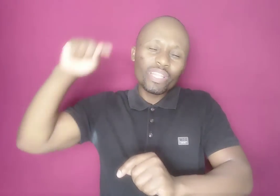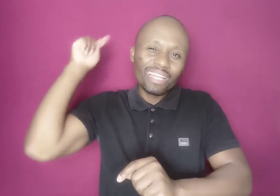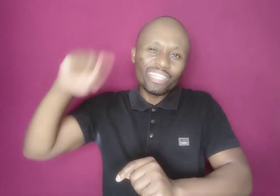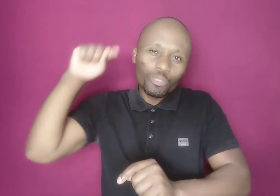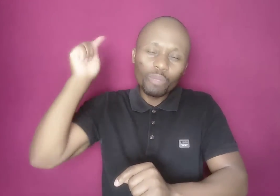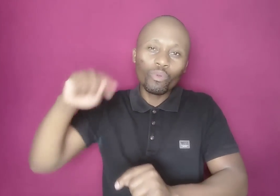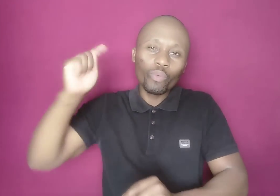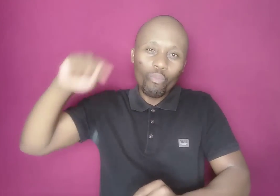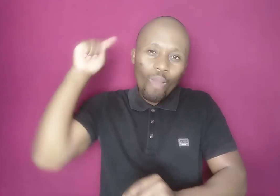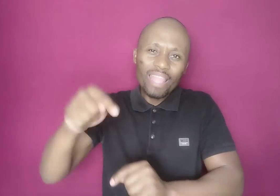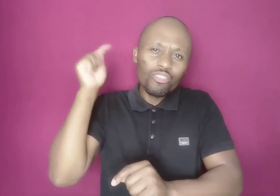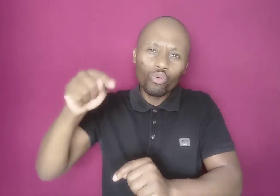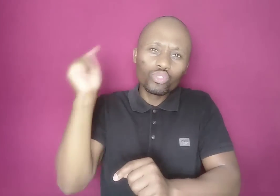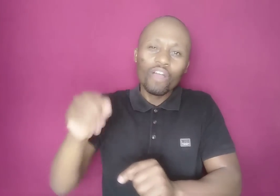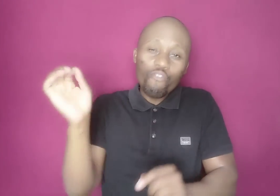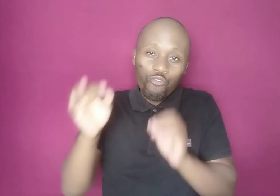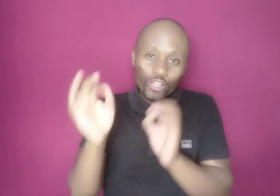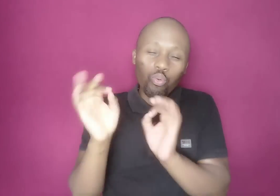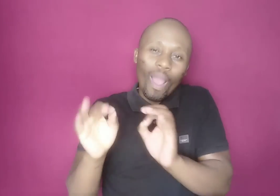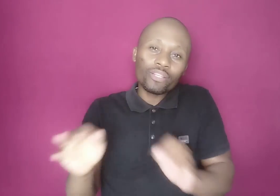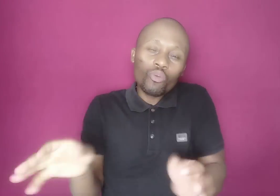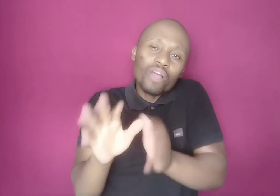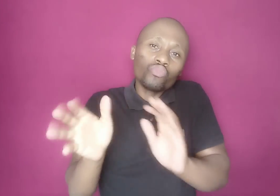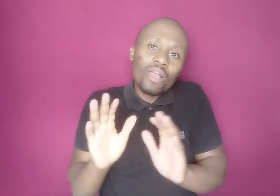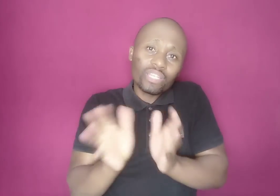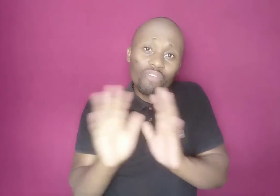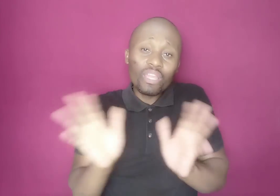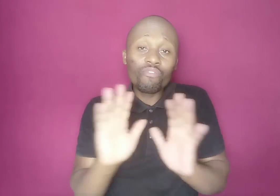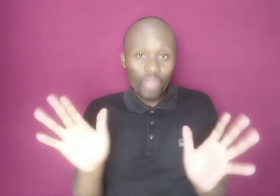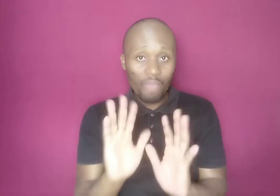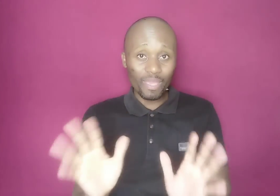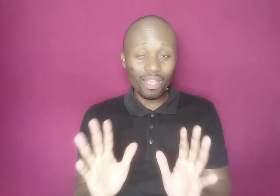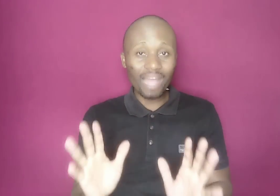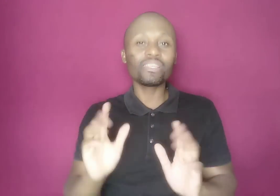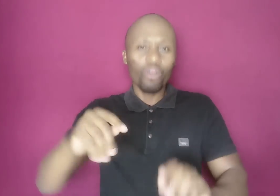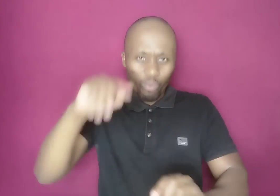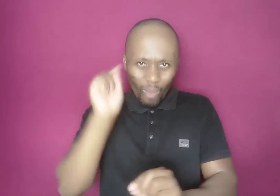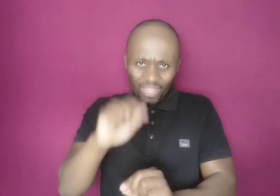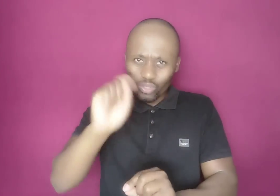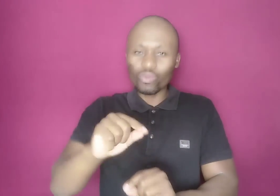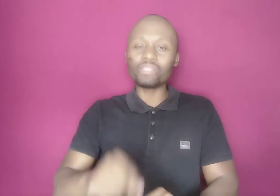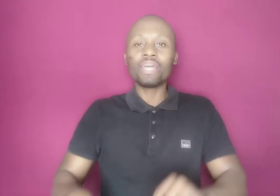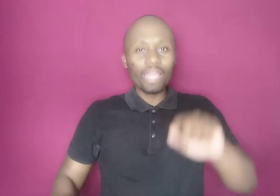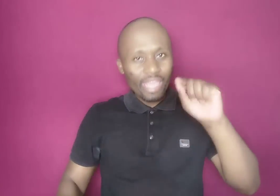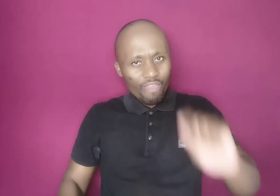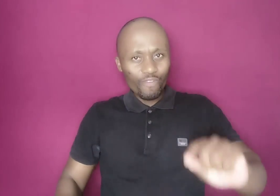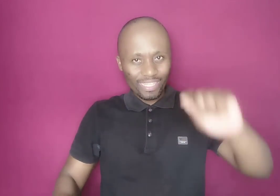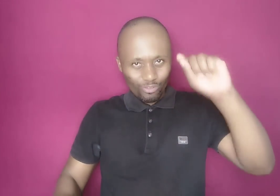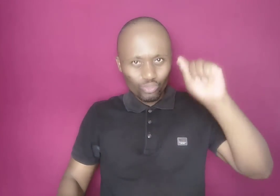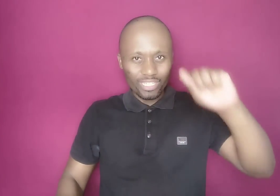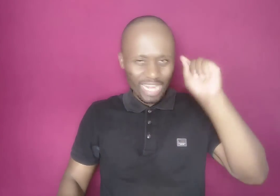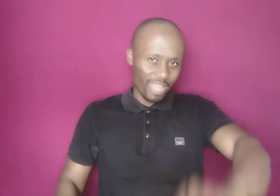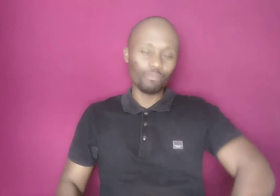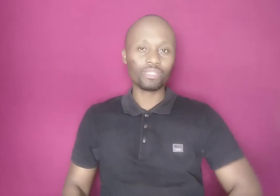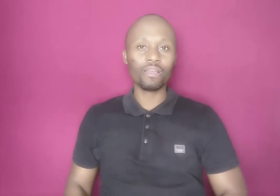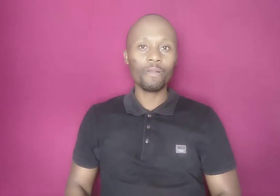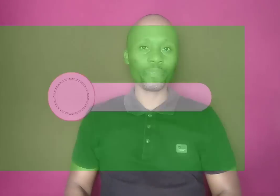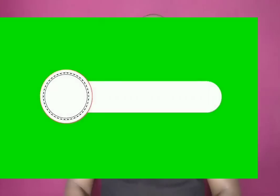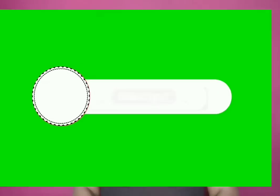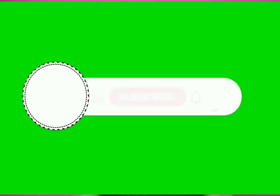the rich people. We want those fat ones, the ones who are driving in VIP cars. We want those ones. Give us those names. Because